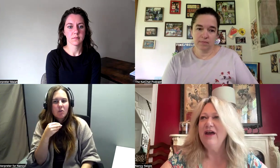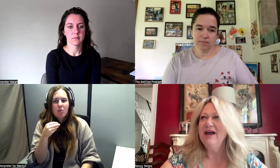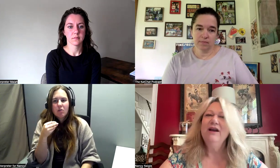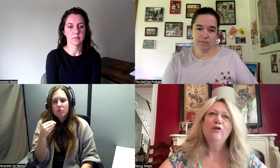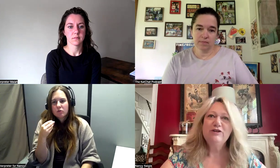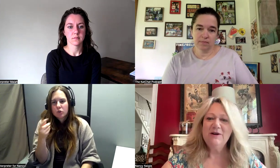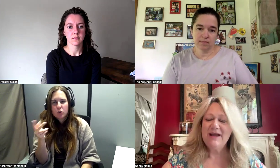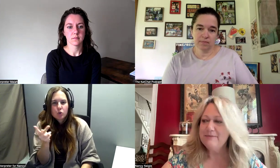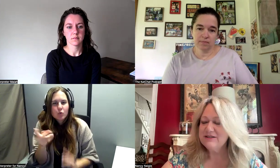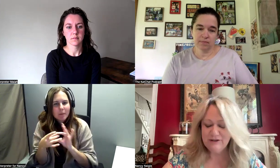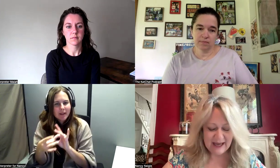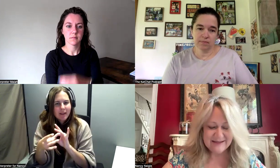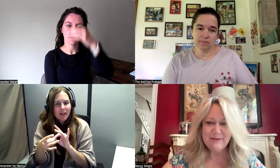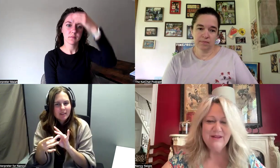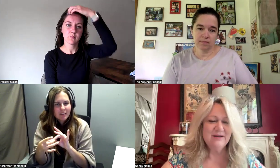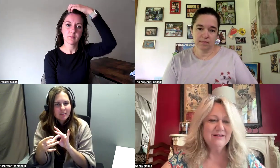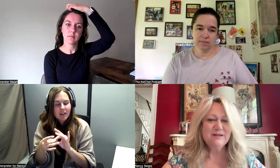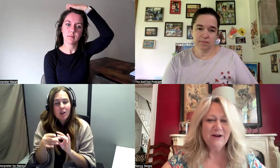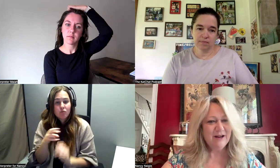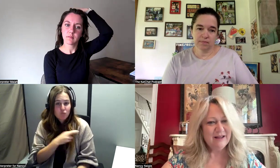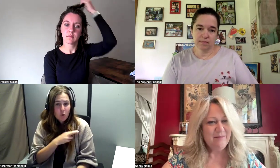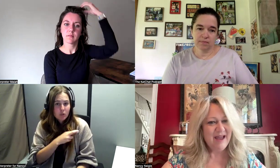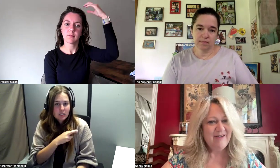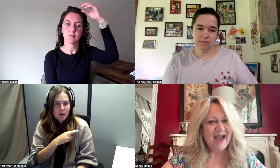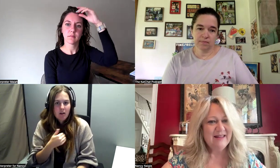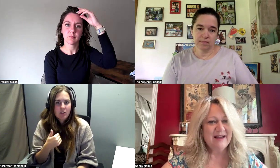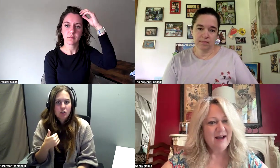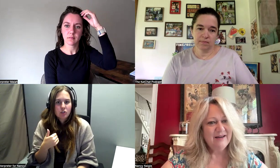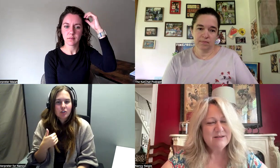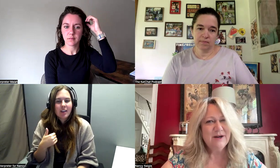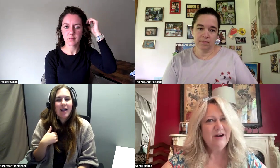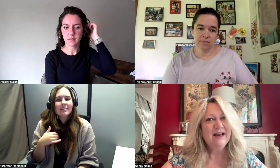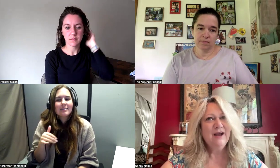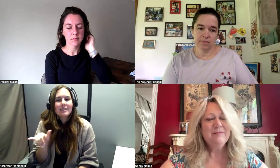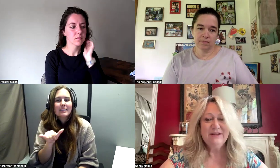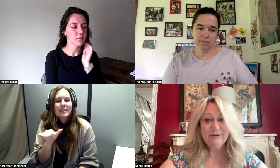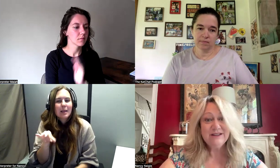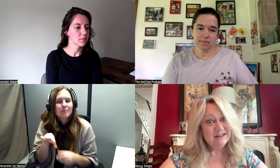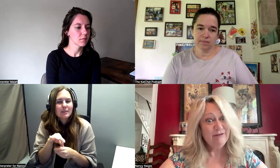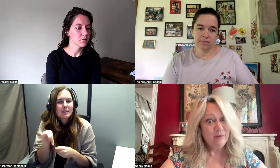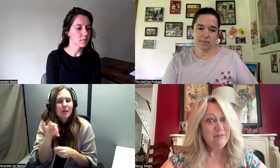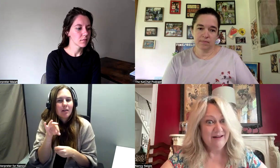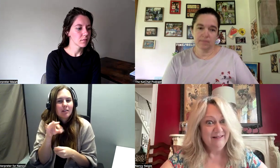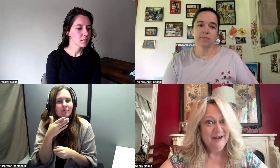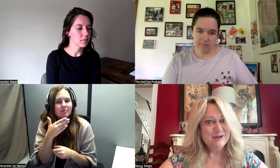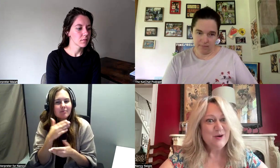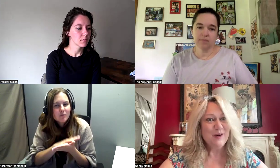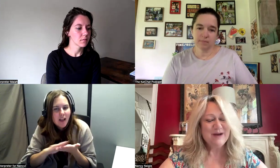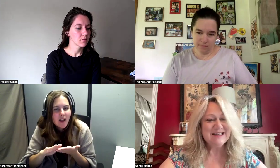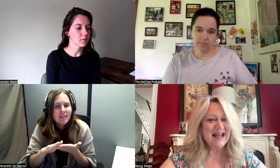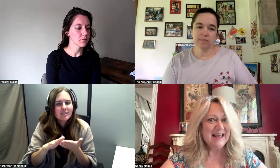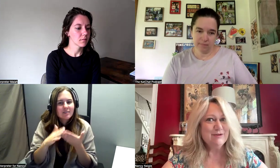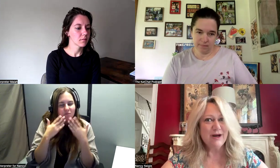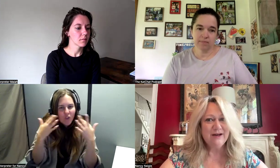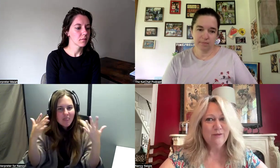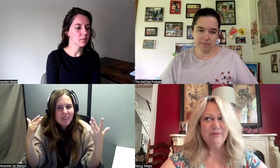love that Rosemary absolutely has some of the spirit that Maeve had, that kind spirit, but they're really different women. So it